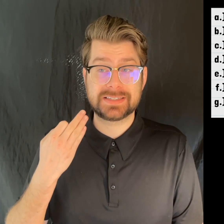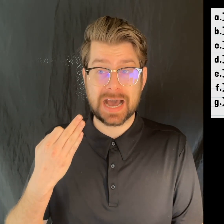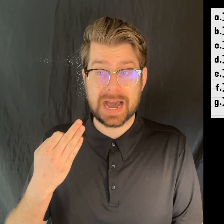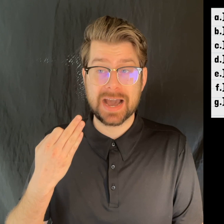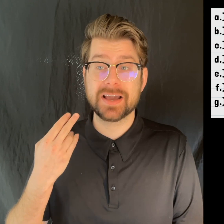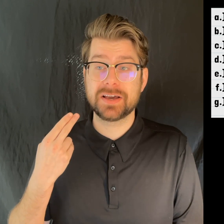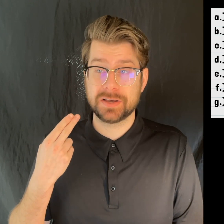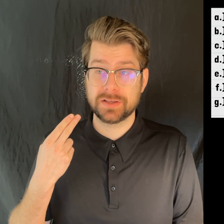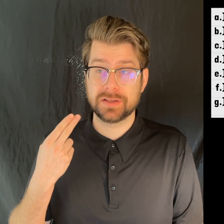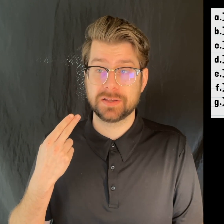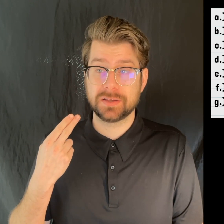sock,